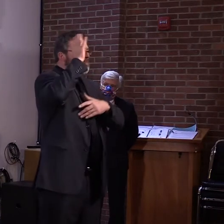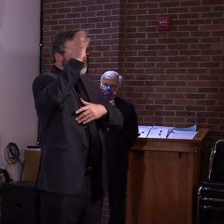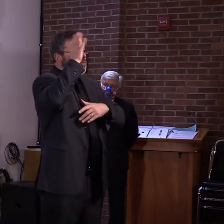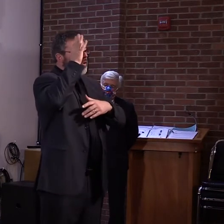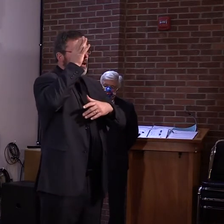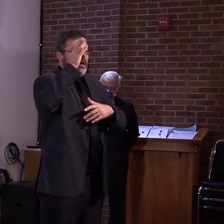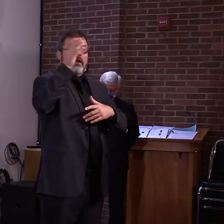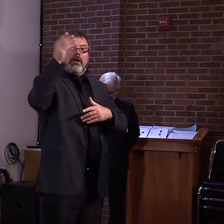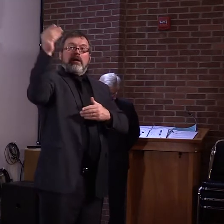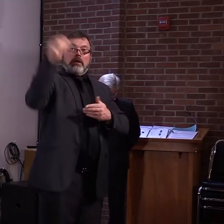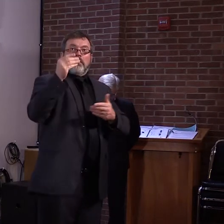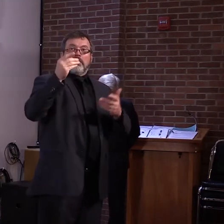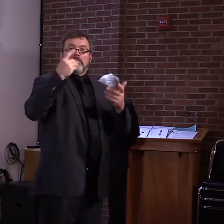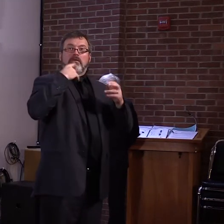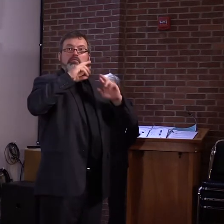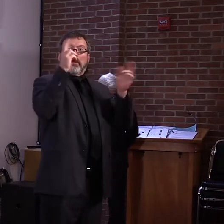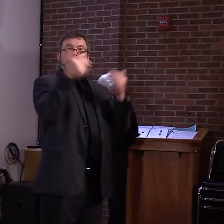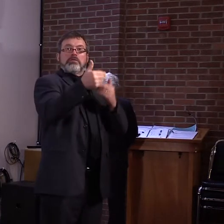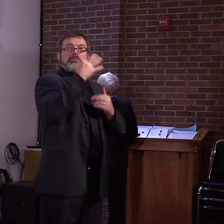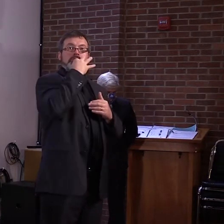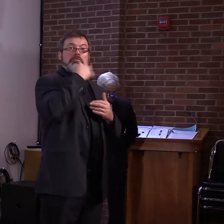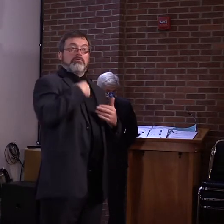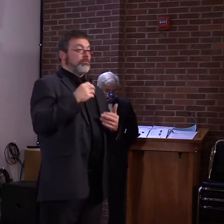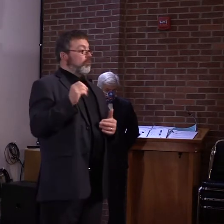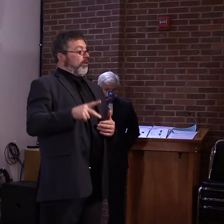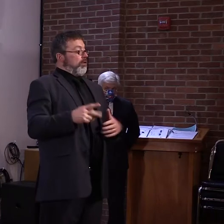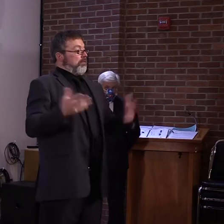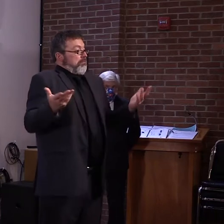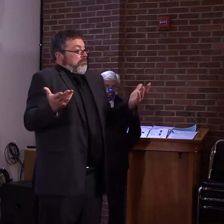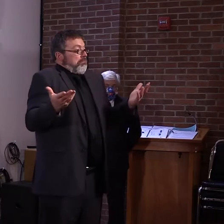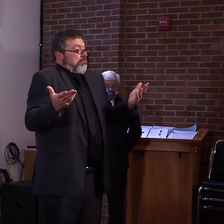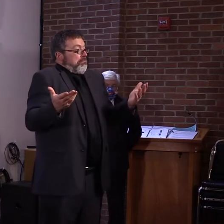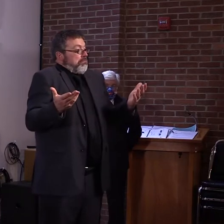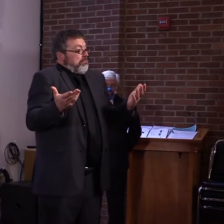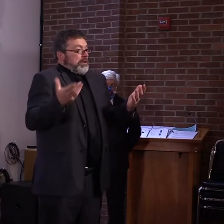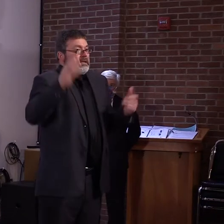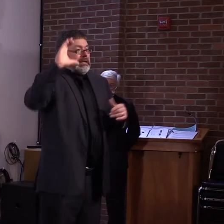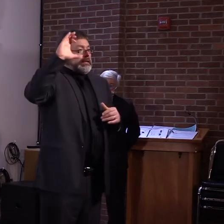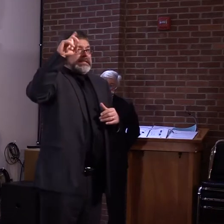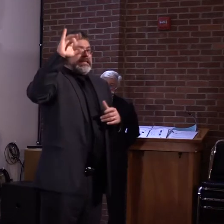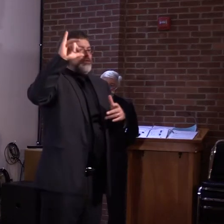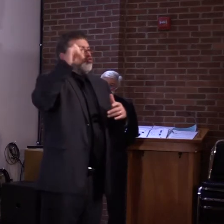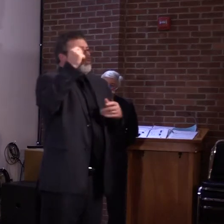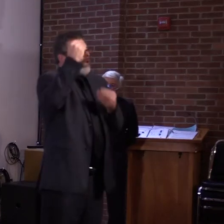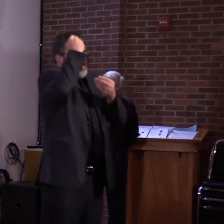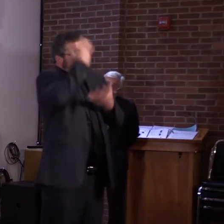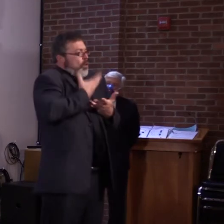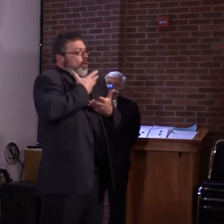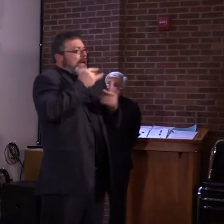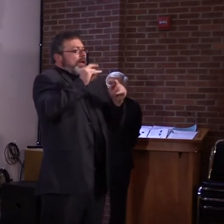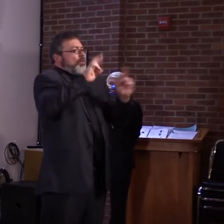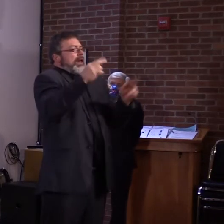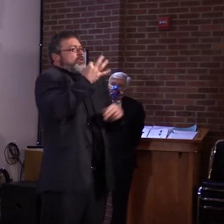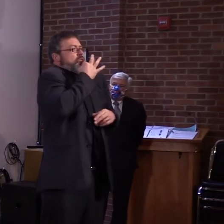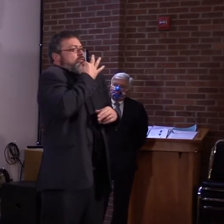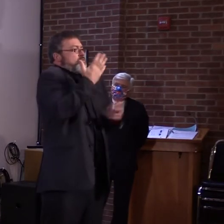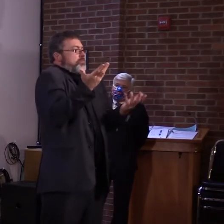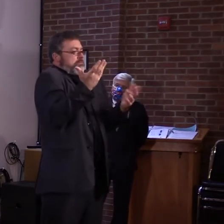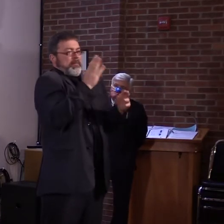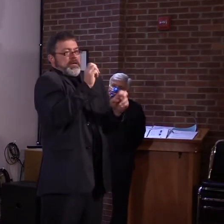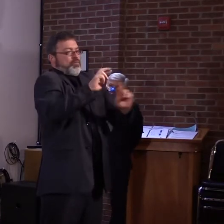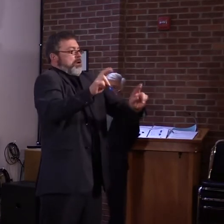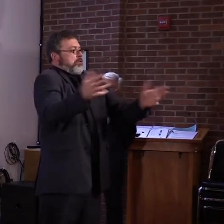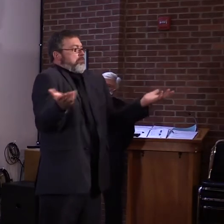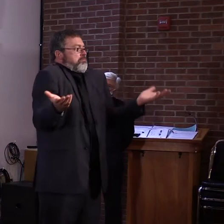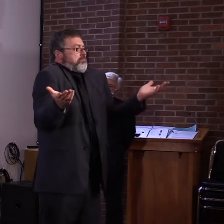guidance from the CDC. But I feel blessed to have a really